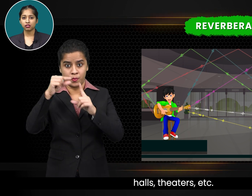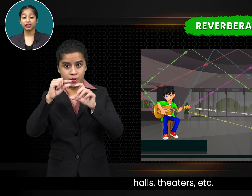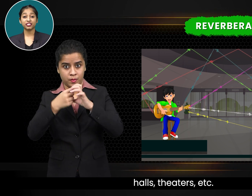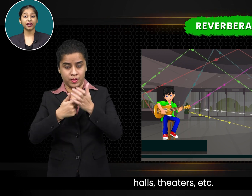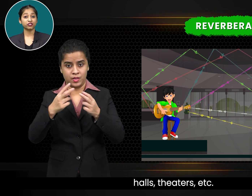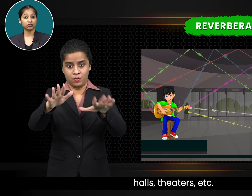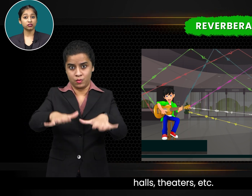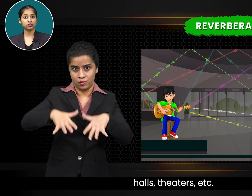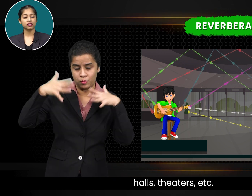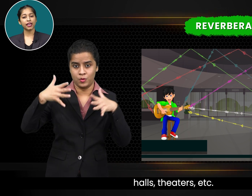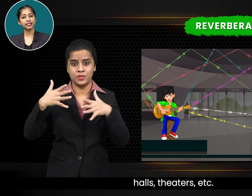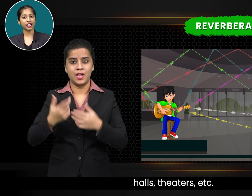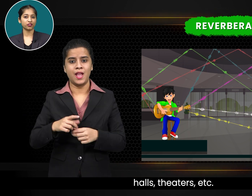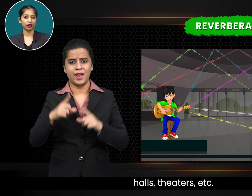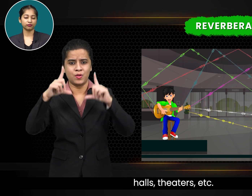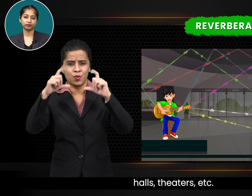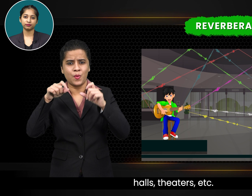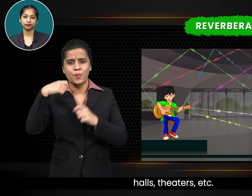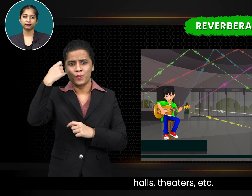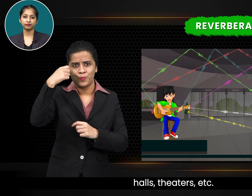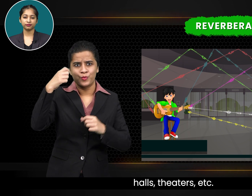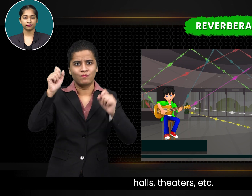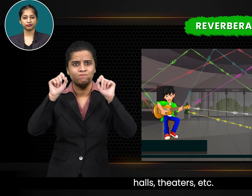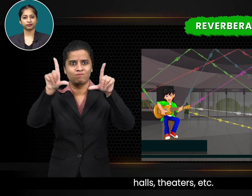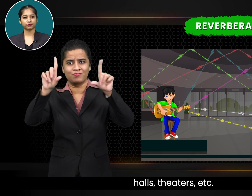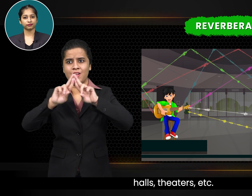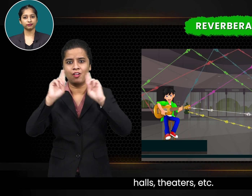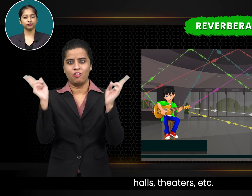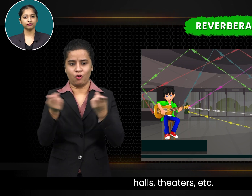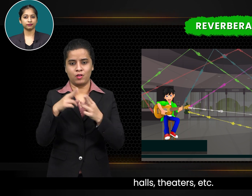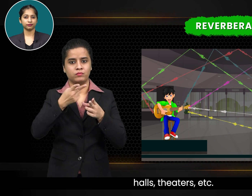halls, theatres, etc.